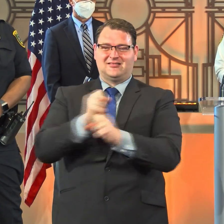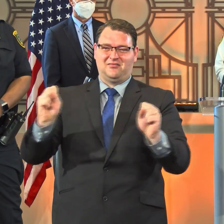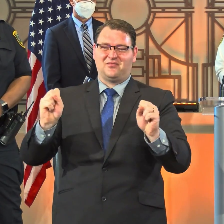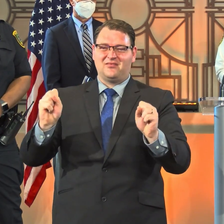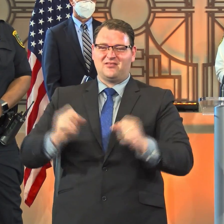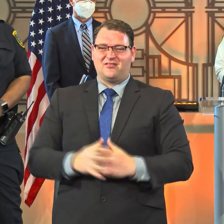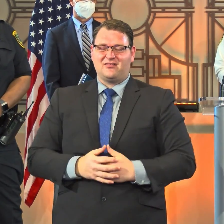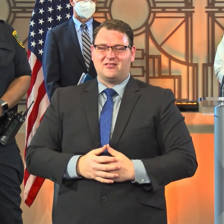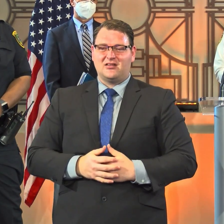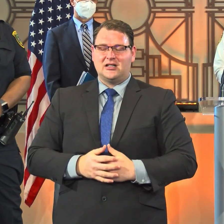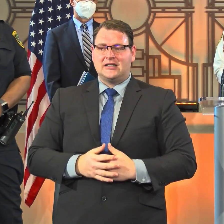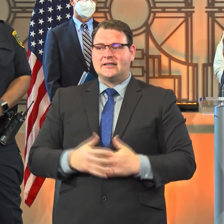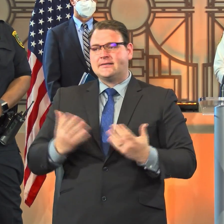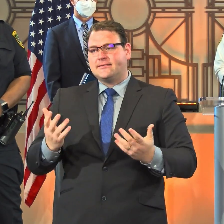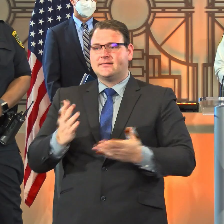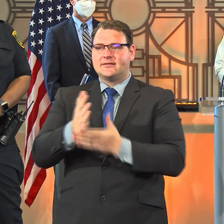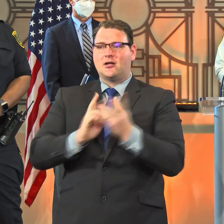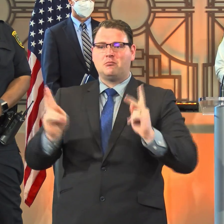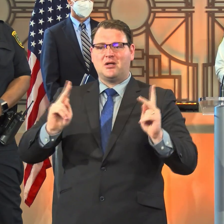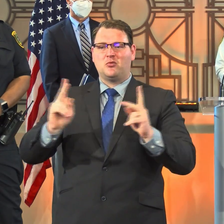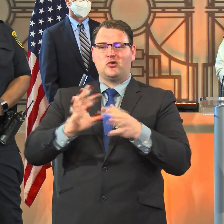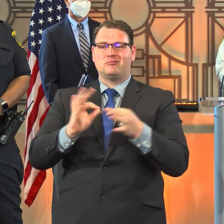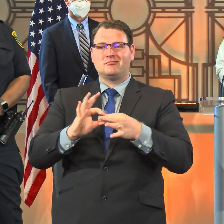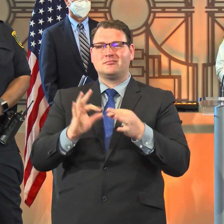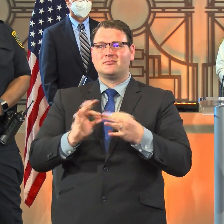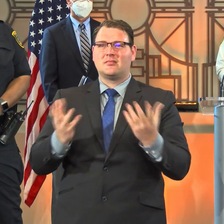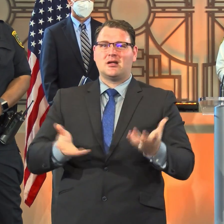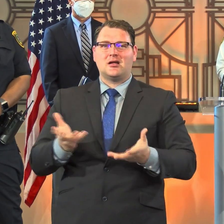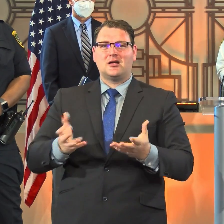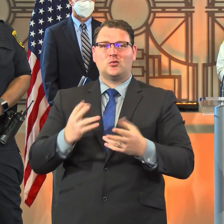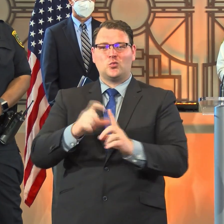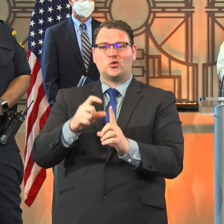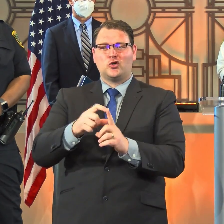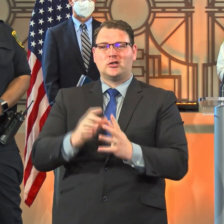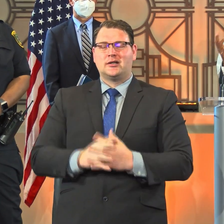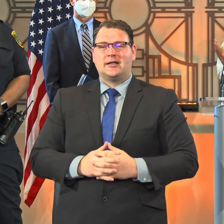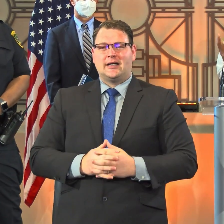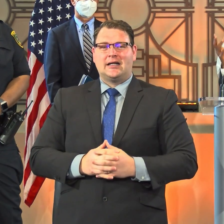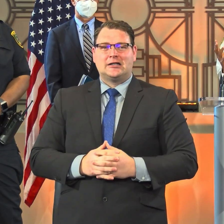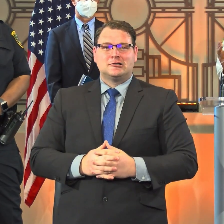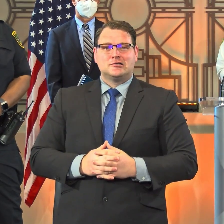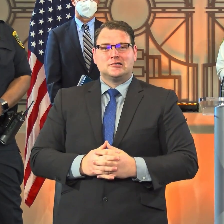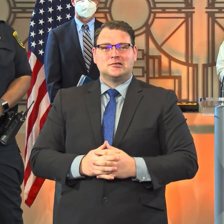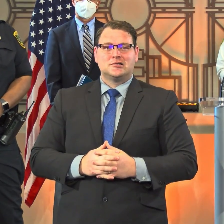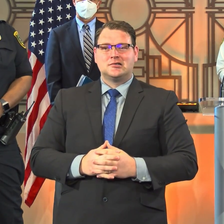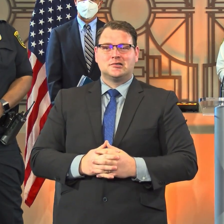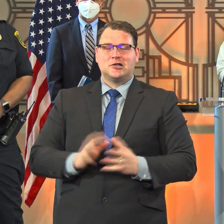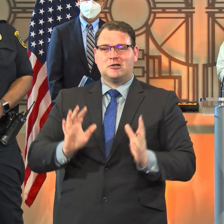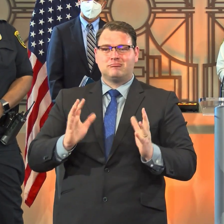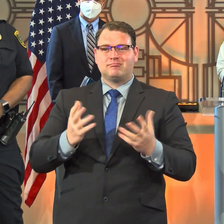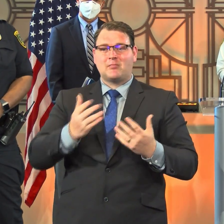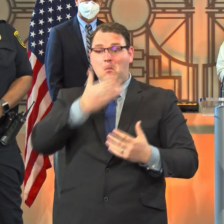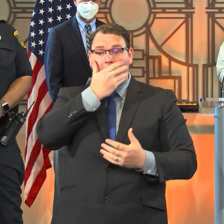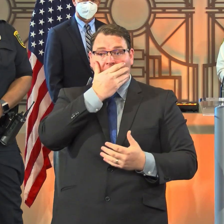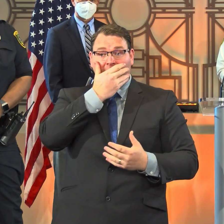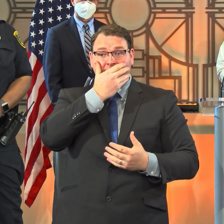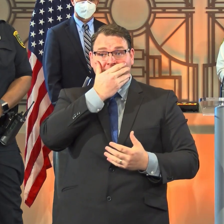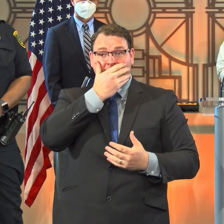political flavor, so to speak. But I regret that because in the